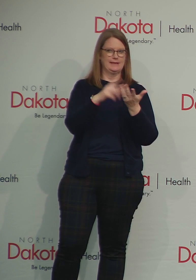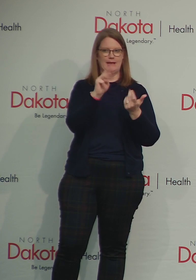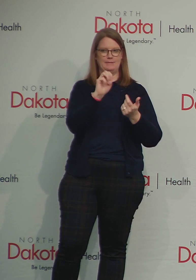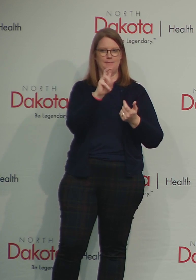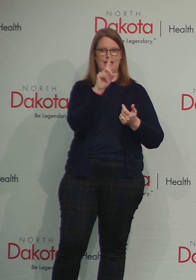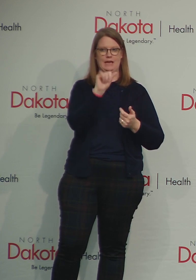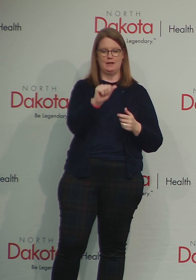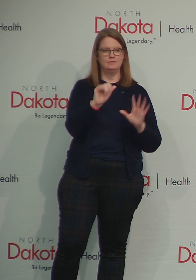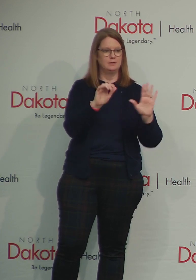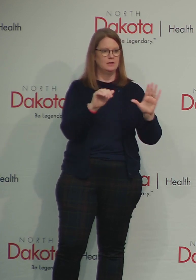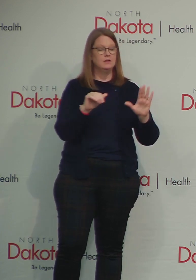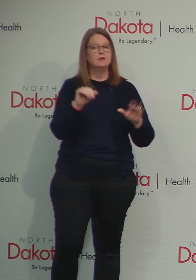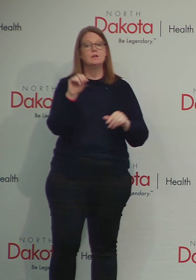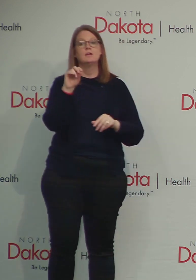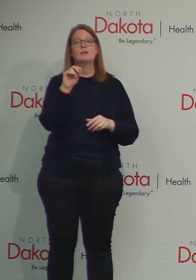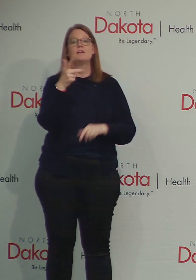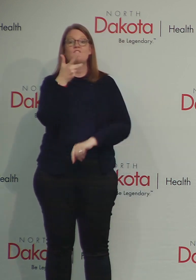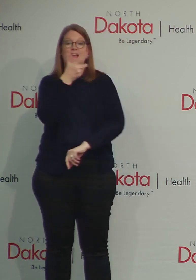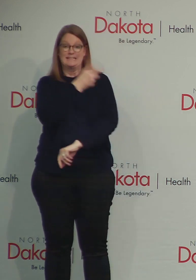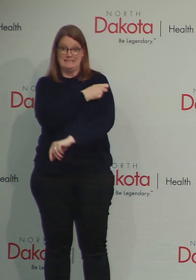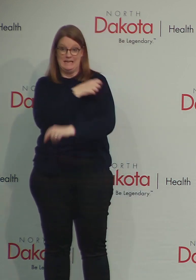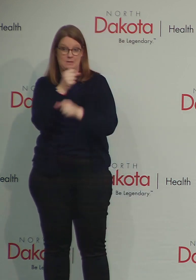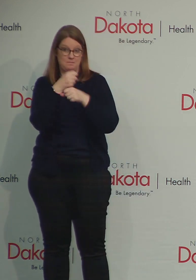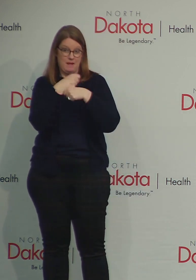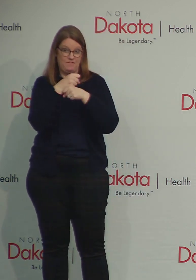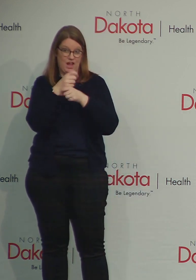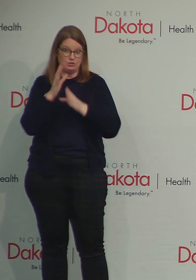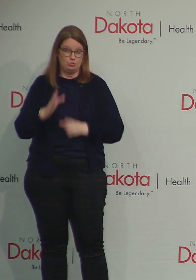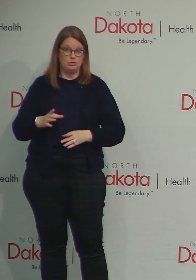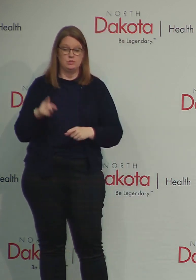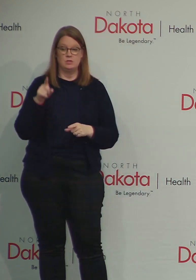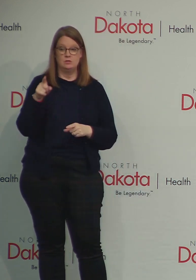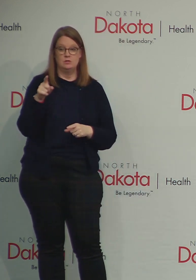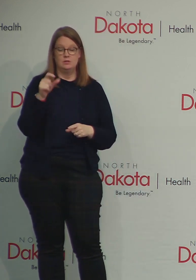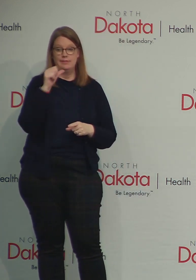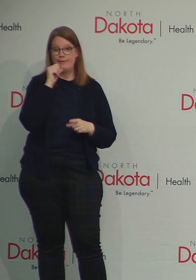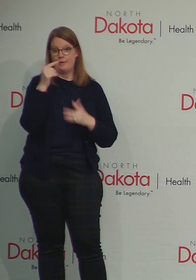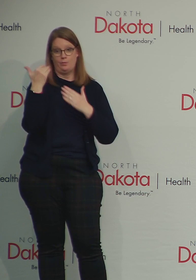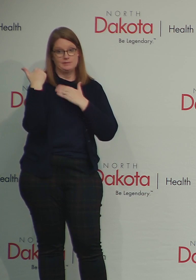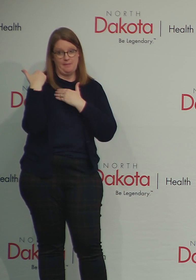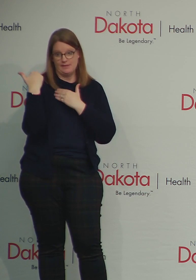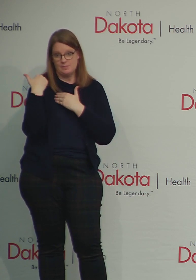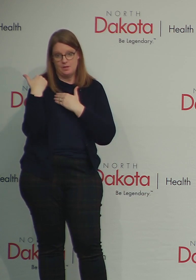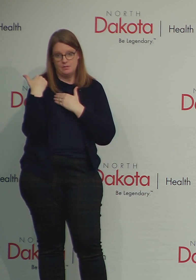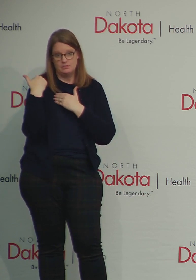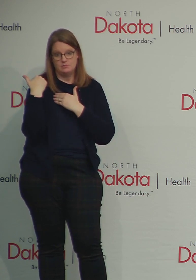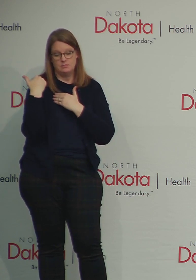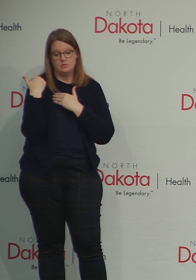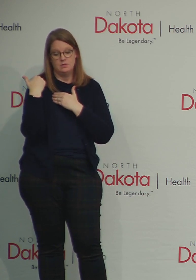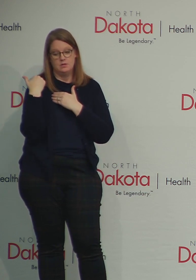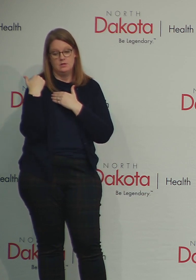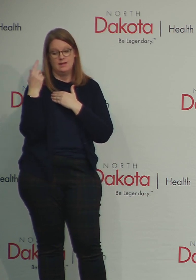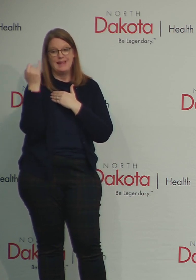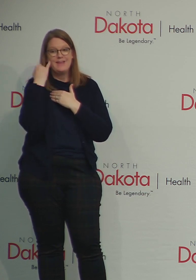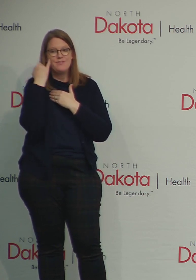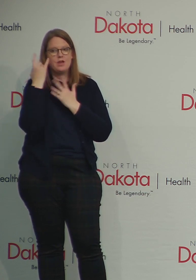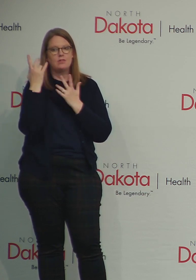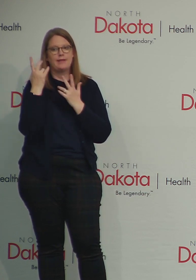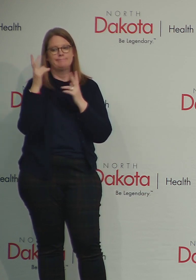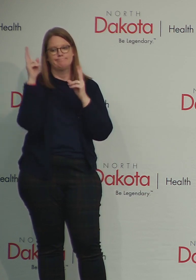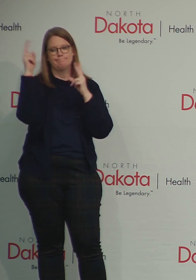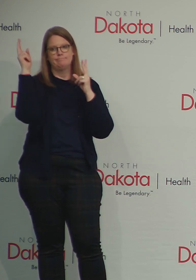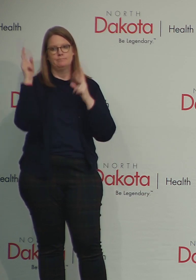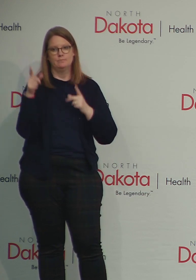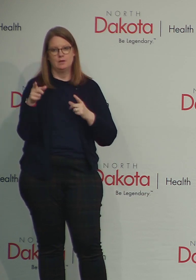let me say that vaccine manufacturers are not liable unless they're negligent. And so they're